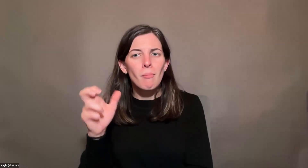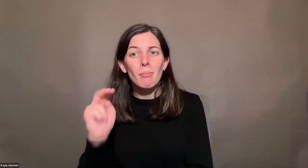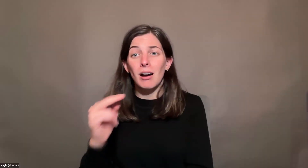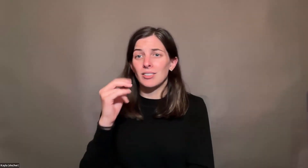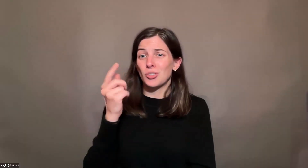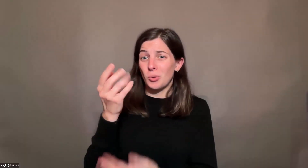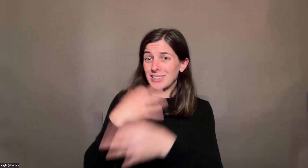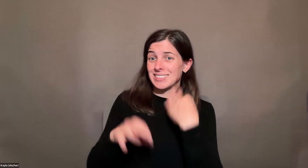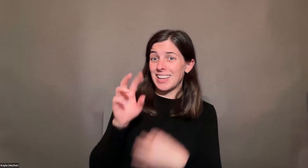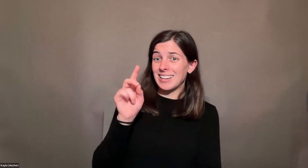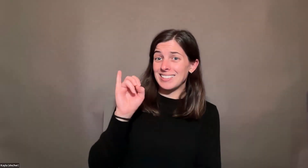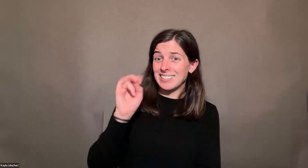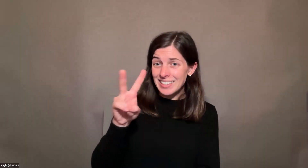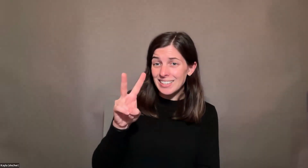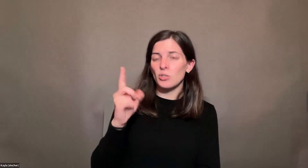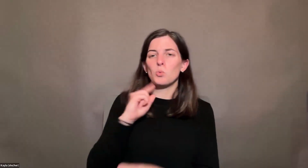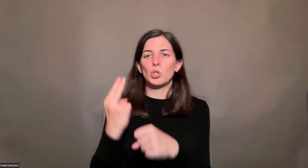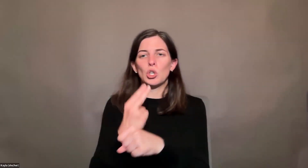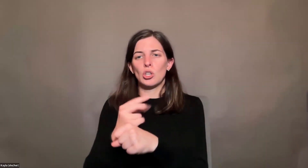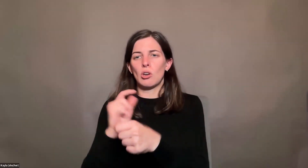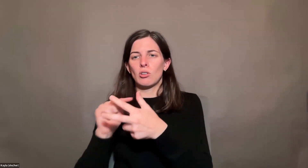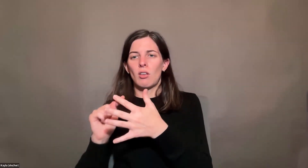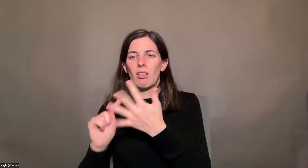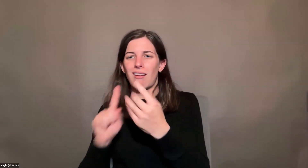it's this, in this way you can actually differentiate